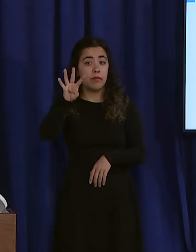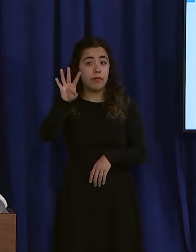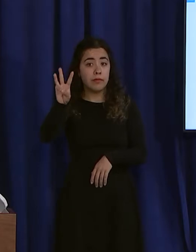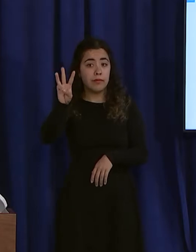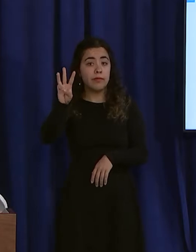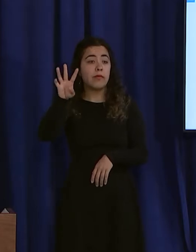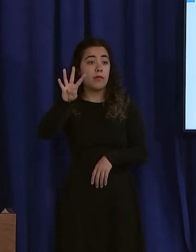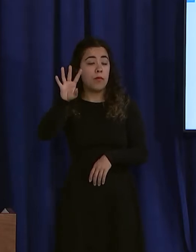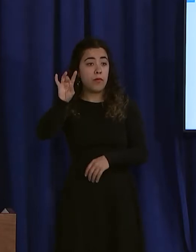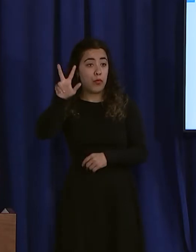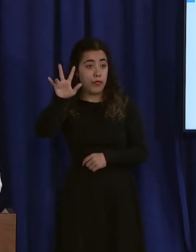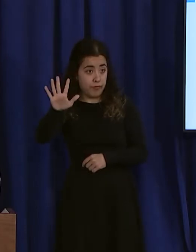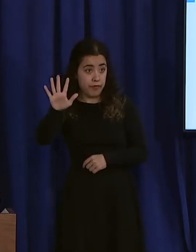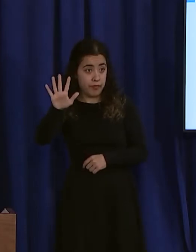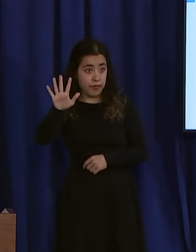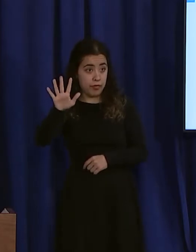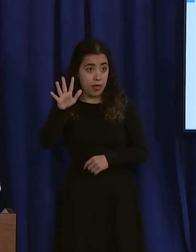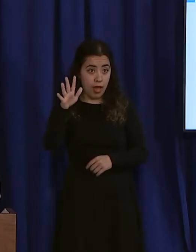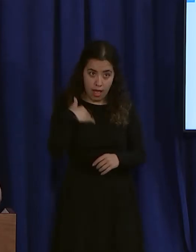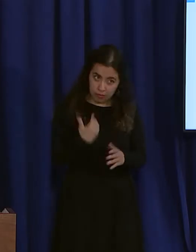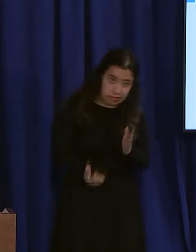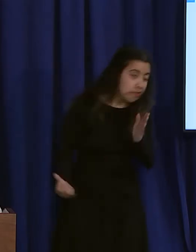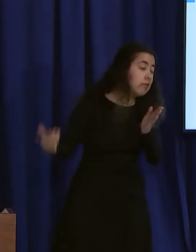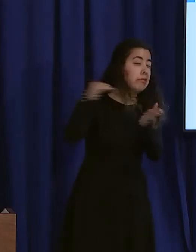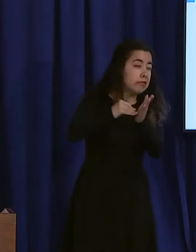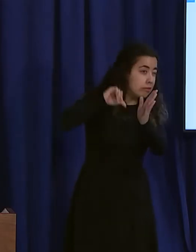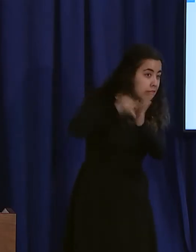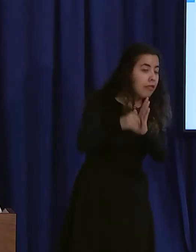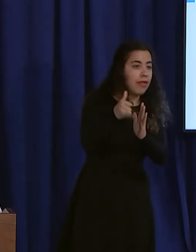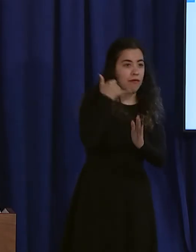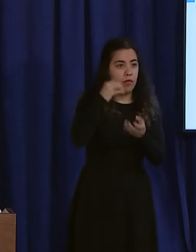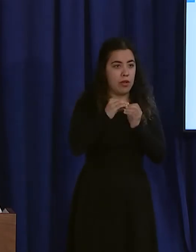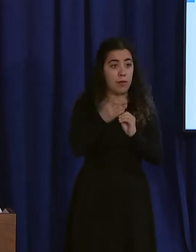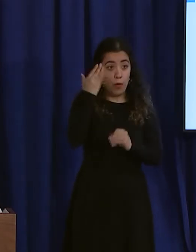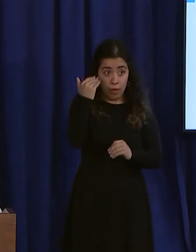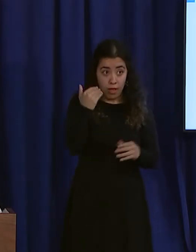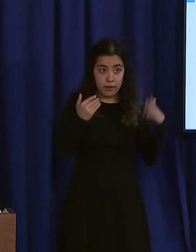312-746-4835. And really, I want you to hear this number because this is what I want to share.